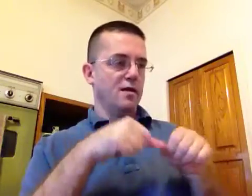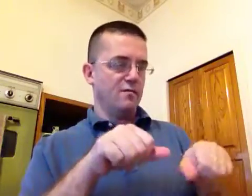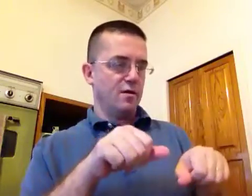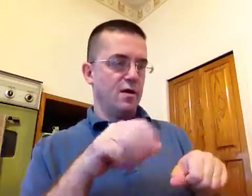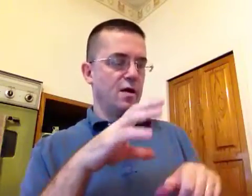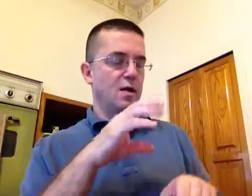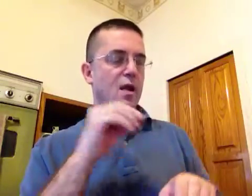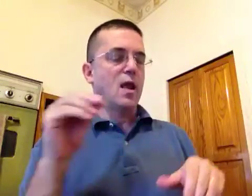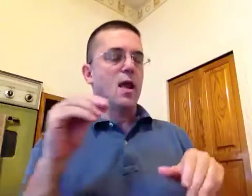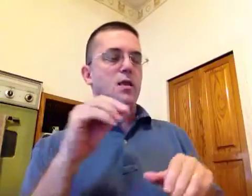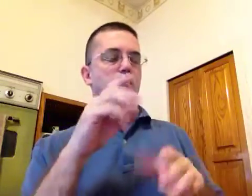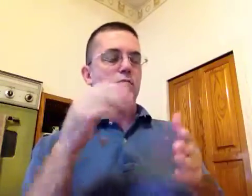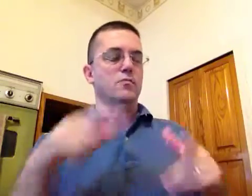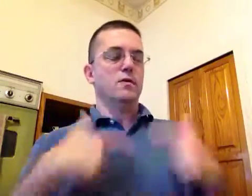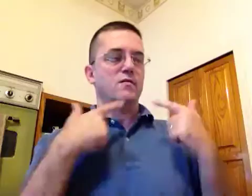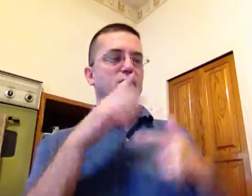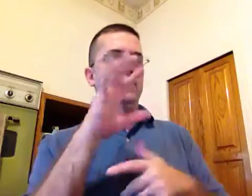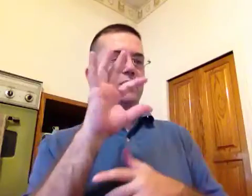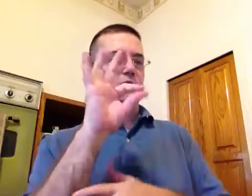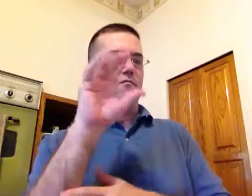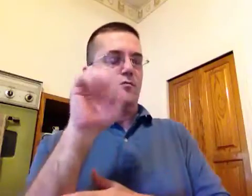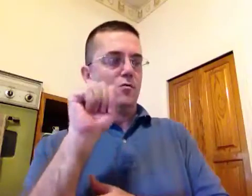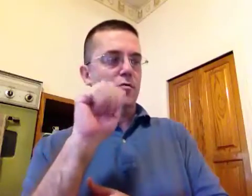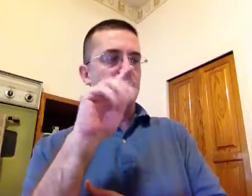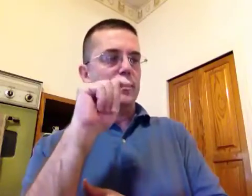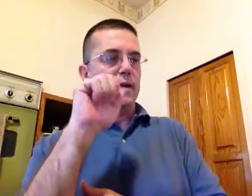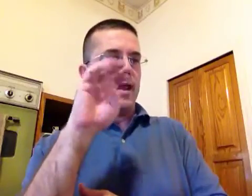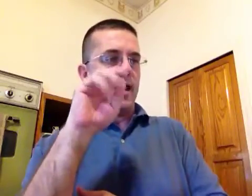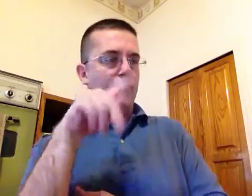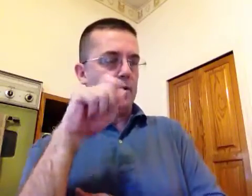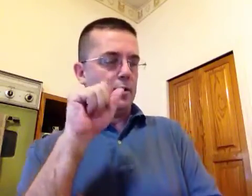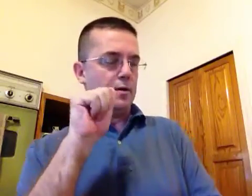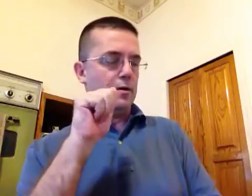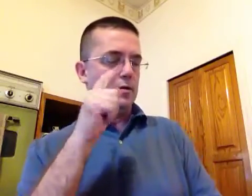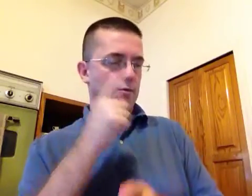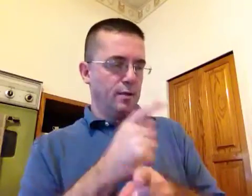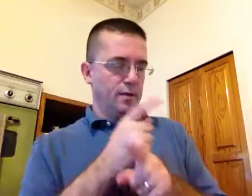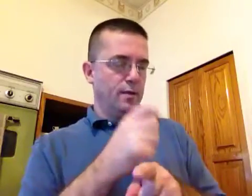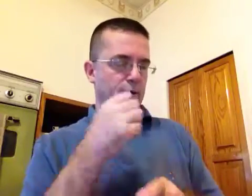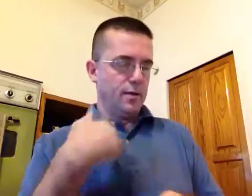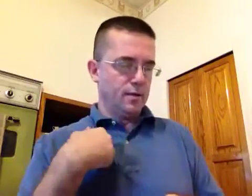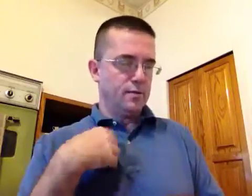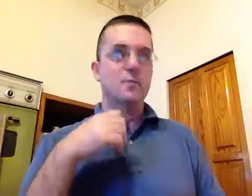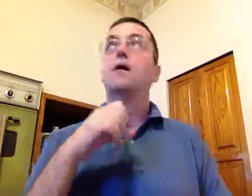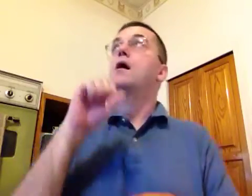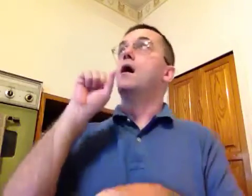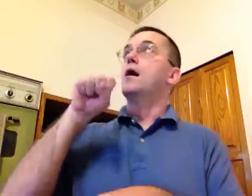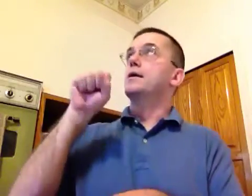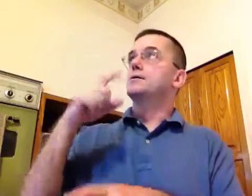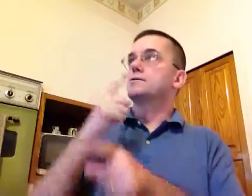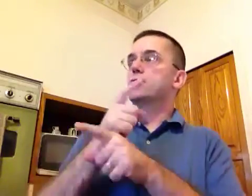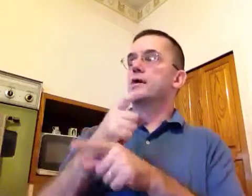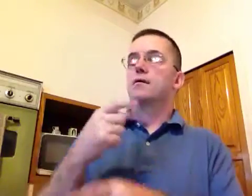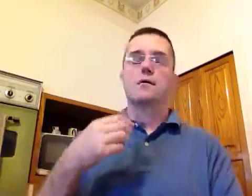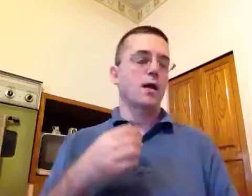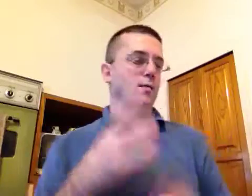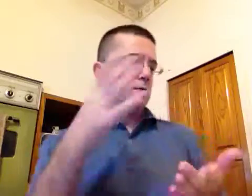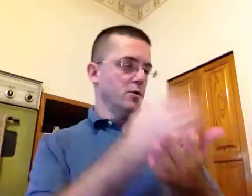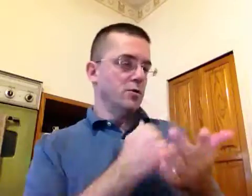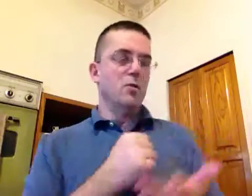you're in Tampa, Florida. That is correct. Okay. Now, what's your household income? $110,000 a year. Okay. Now, my reference point